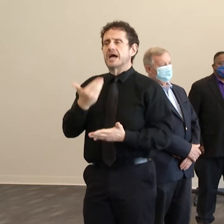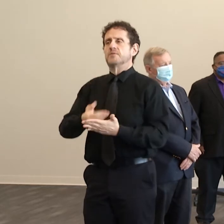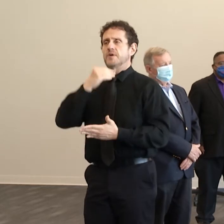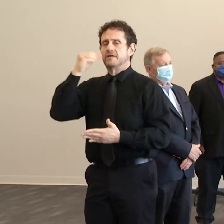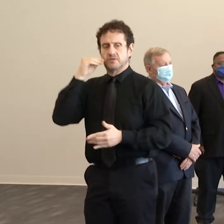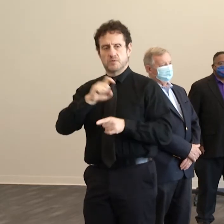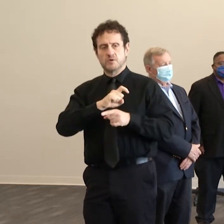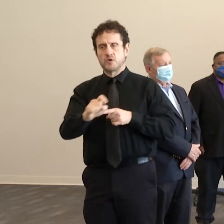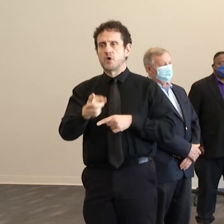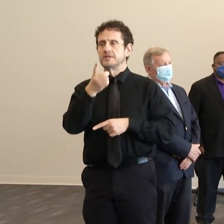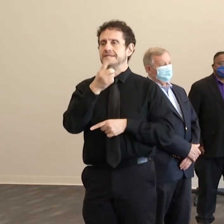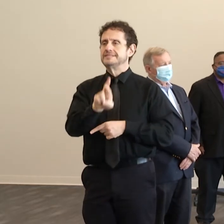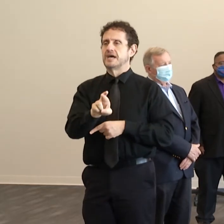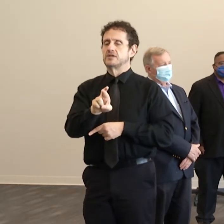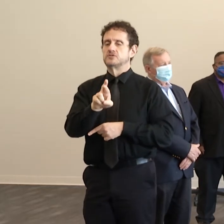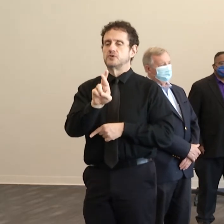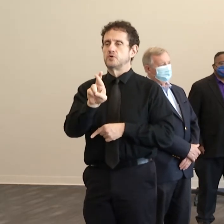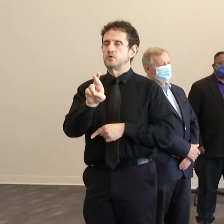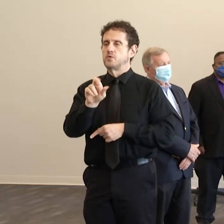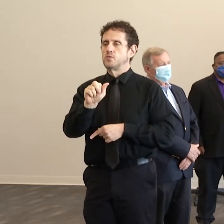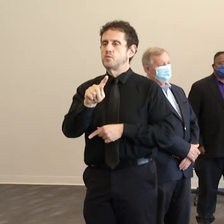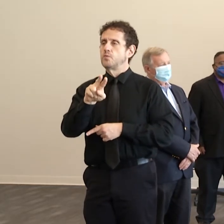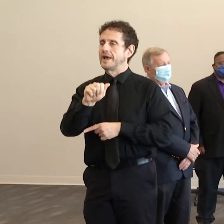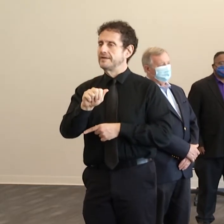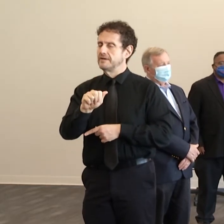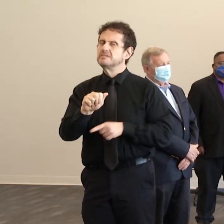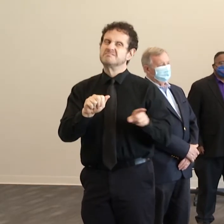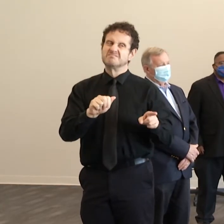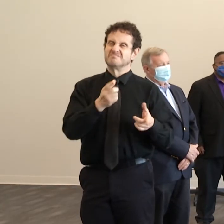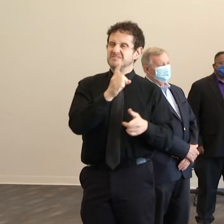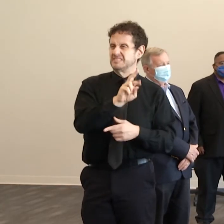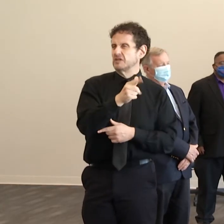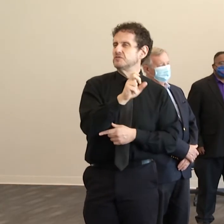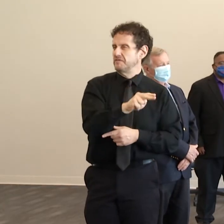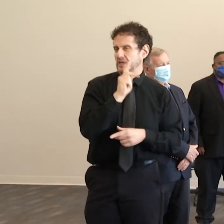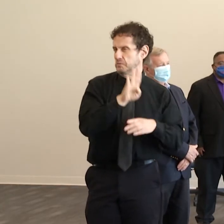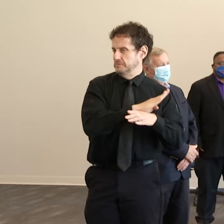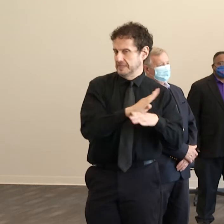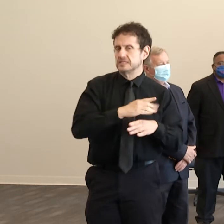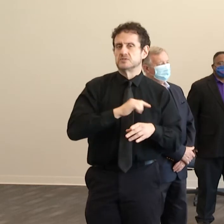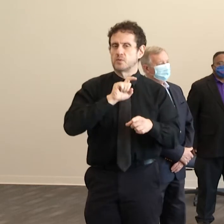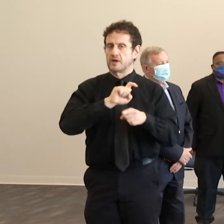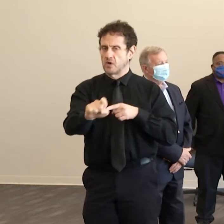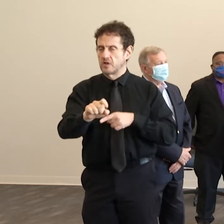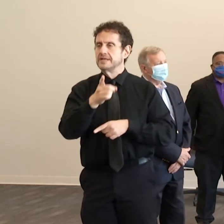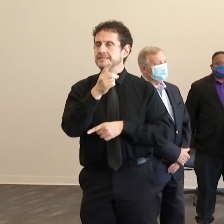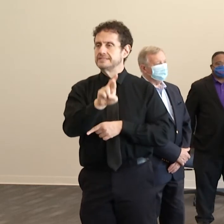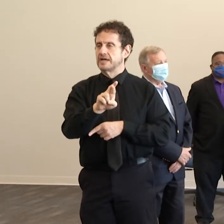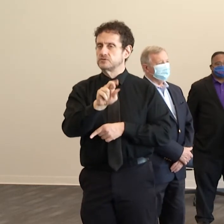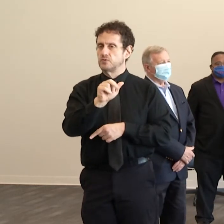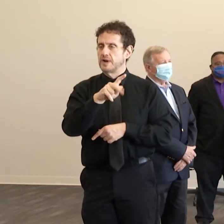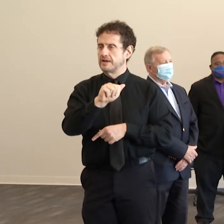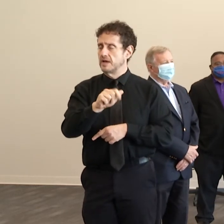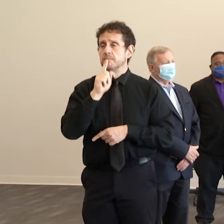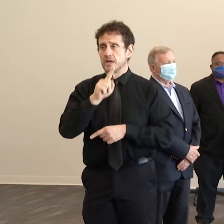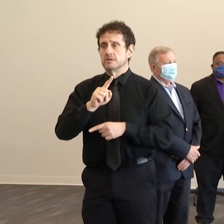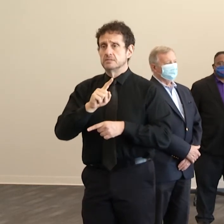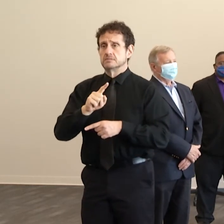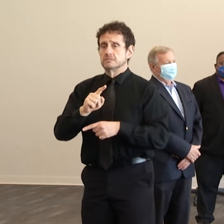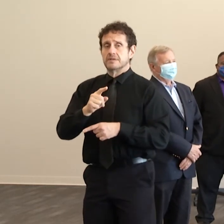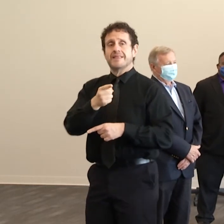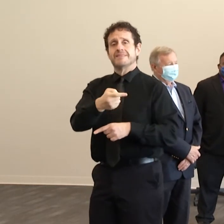Ratner. So I couldn't get Dr. Fegan. She was really busy at this time. So they had gave me Dick Durbin's office, but I didn't ever call his